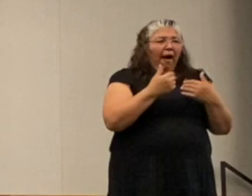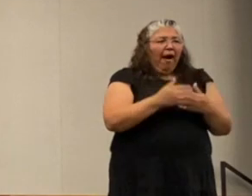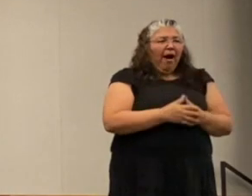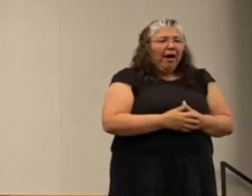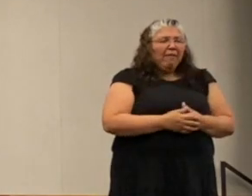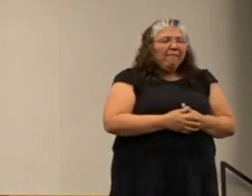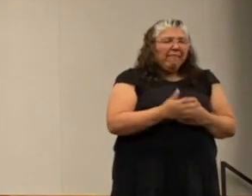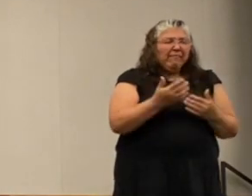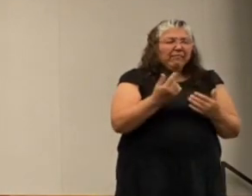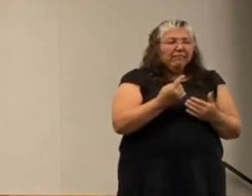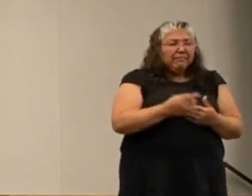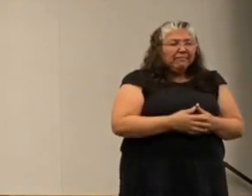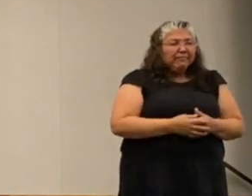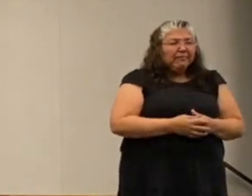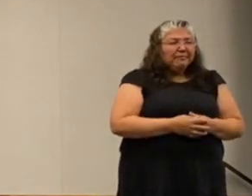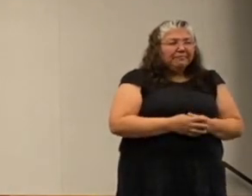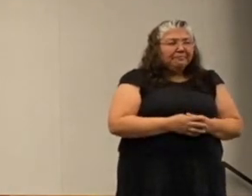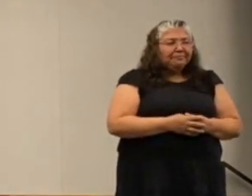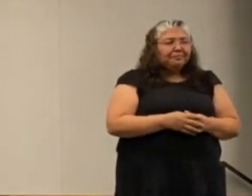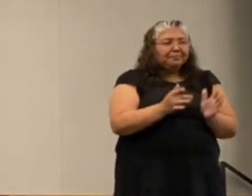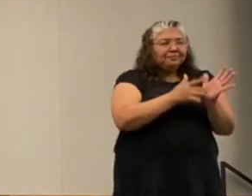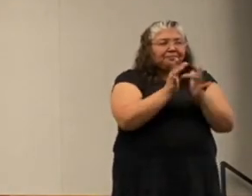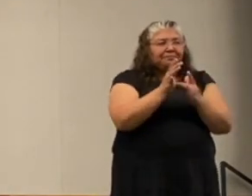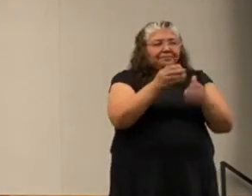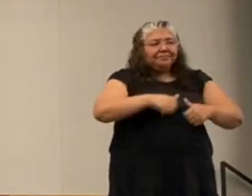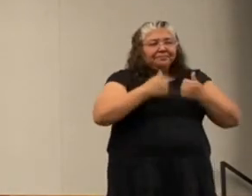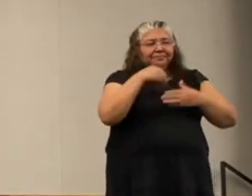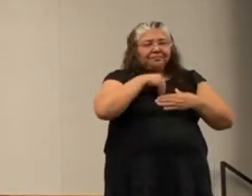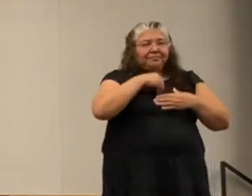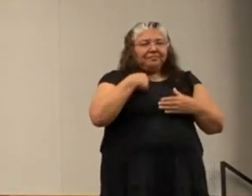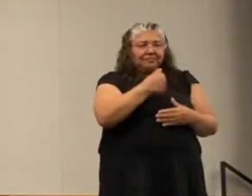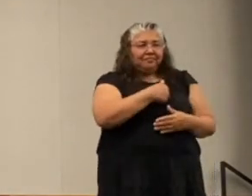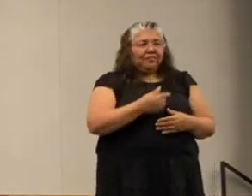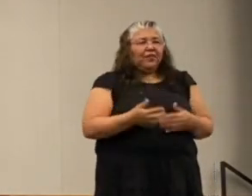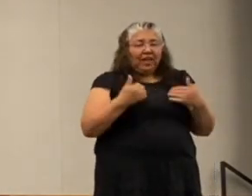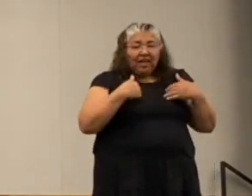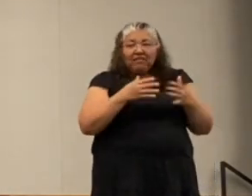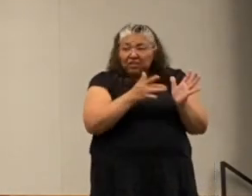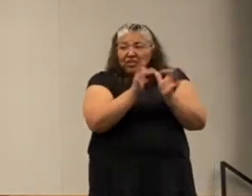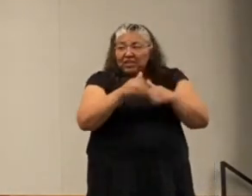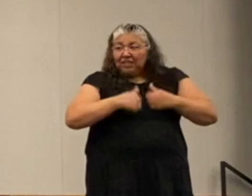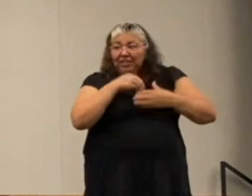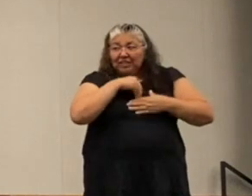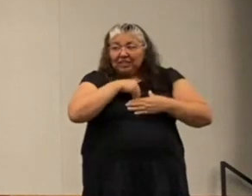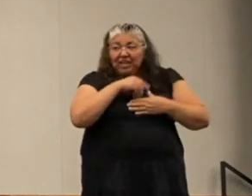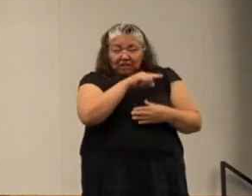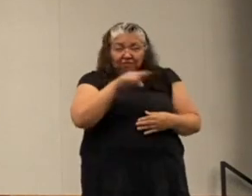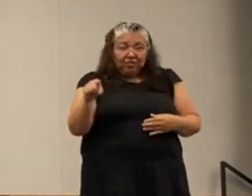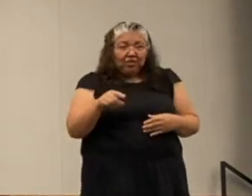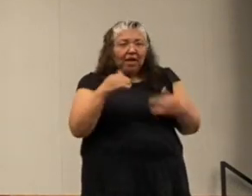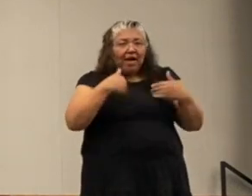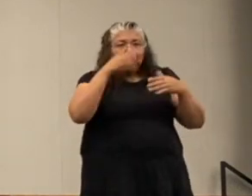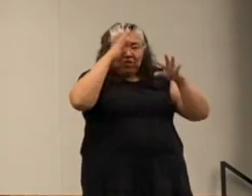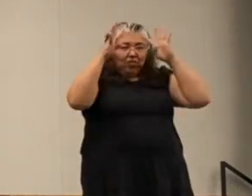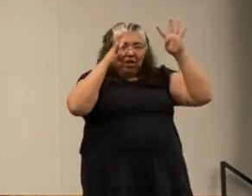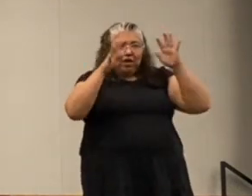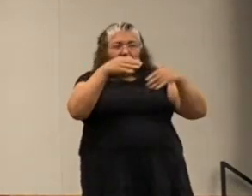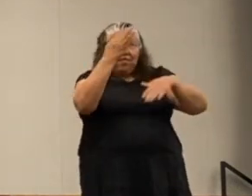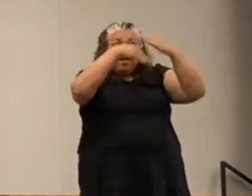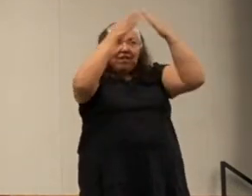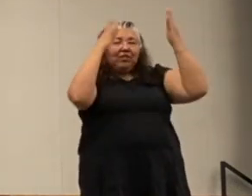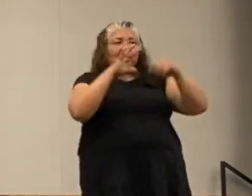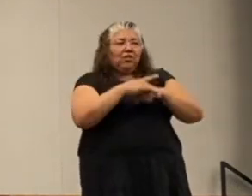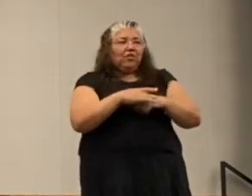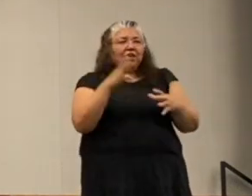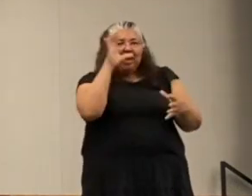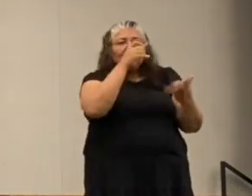and in earth. Right? And Jesus lives inside of us. You got Jesus living inside of you? Therefore, you got the creator of heaven and earth. Right? And